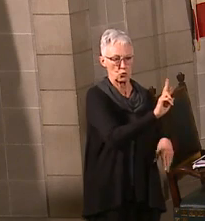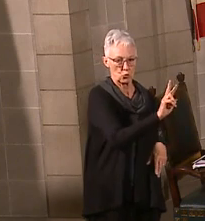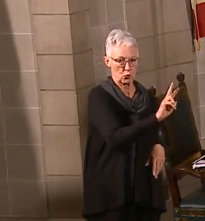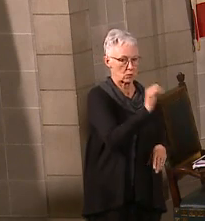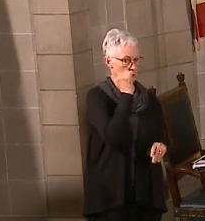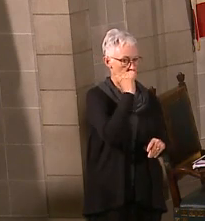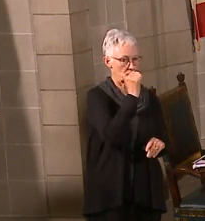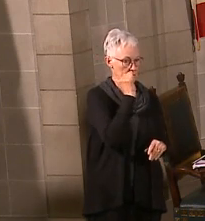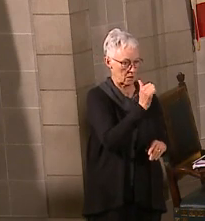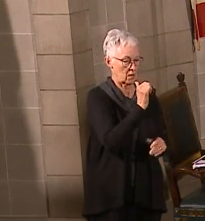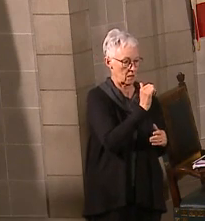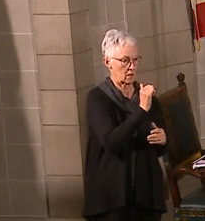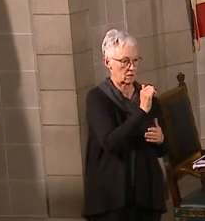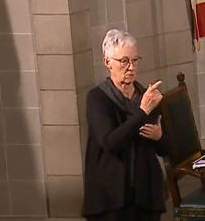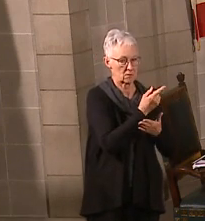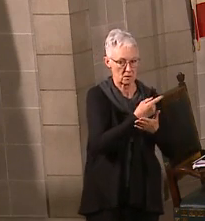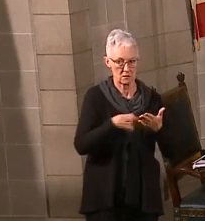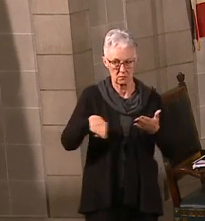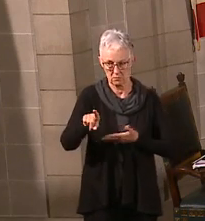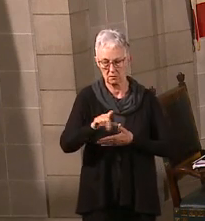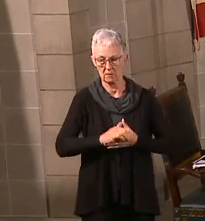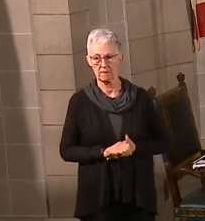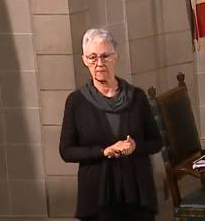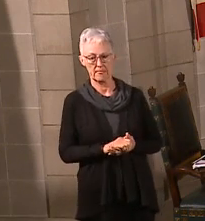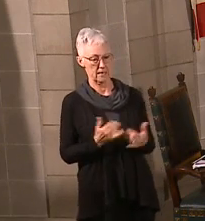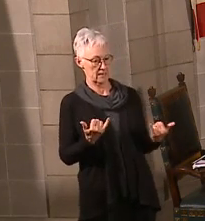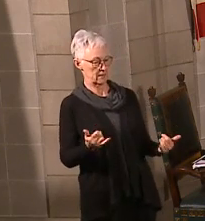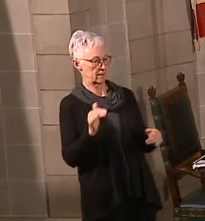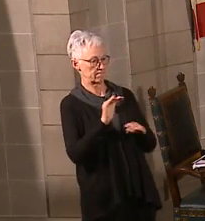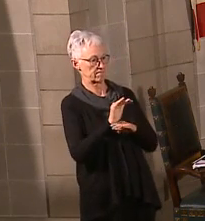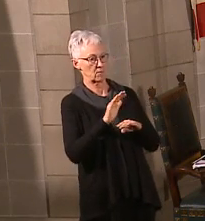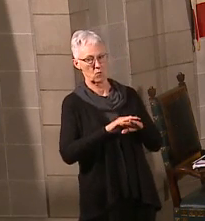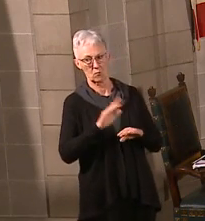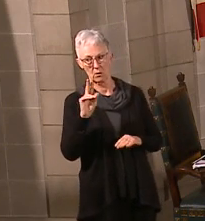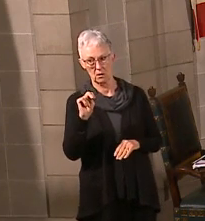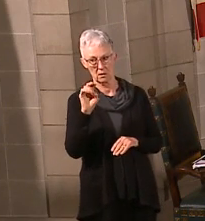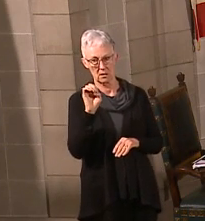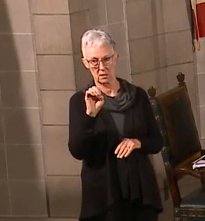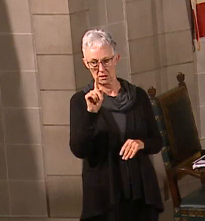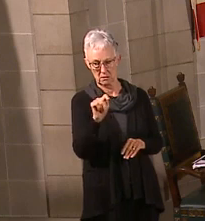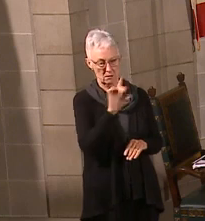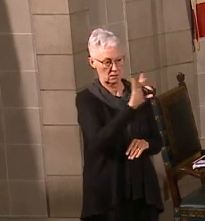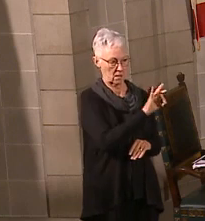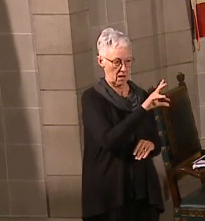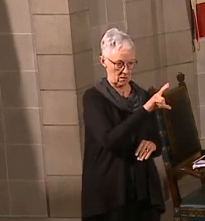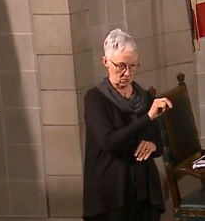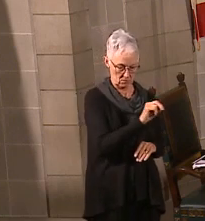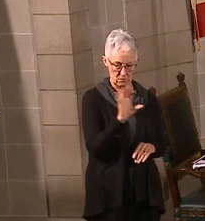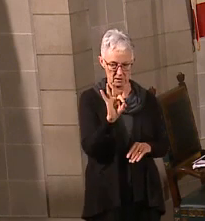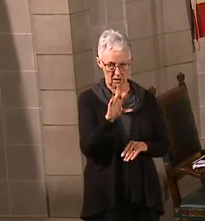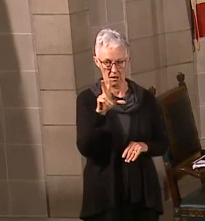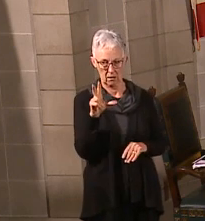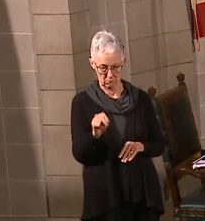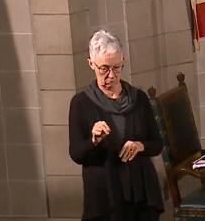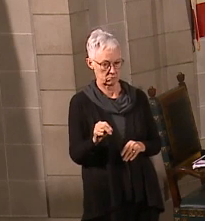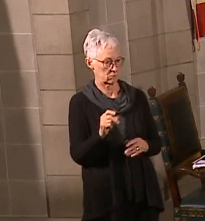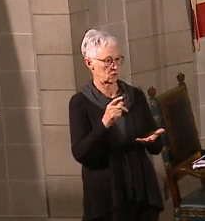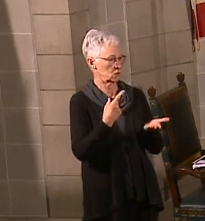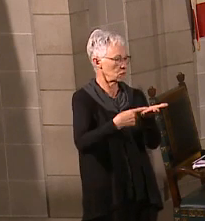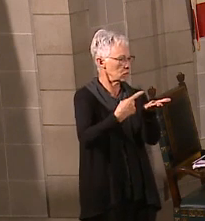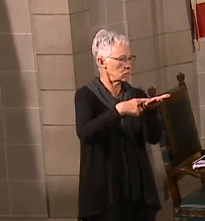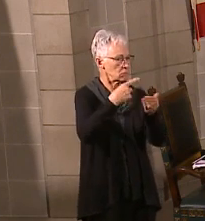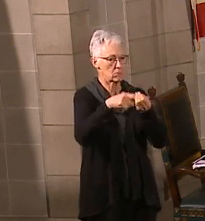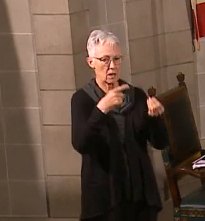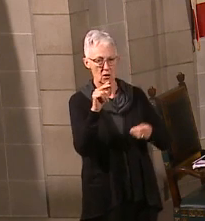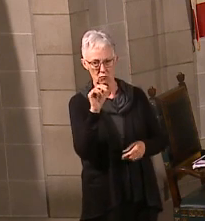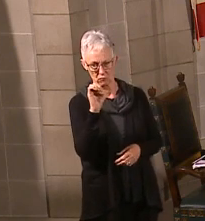back here next week at 2 p.m. And then also tonight I will be on NET 8:30 to 9:30, the program Speaking of Nebraska.